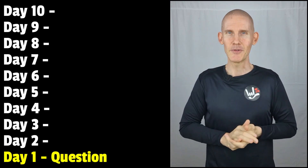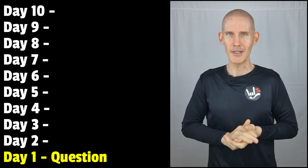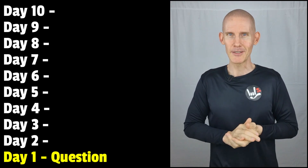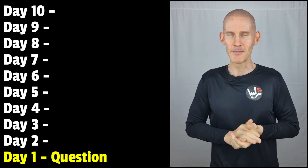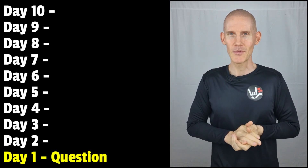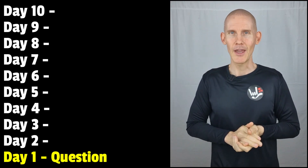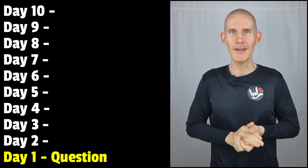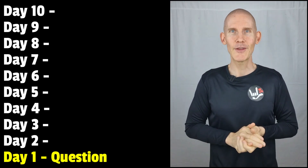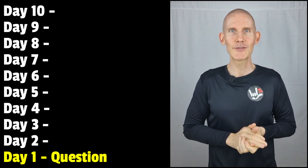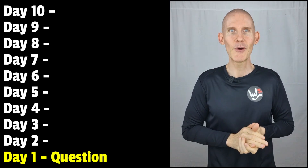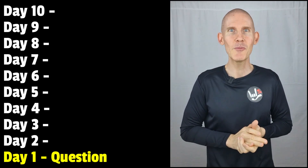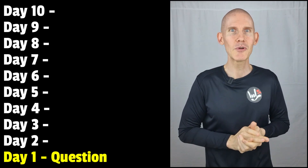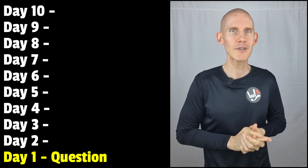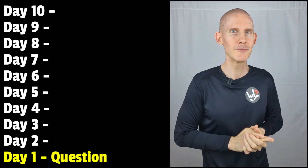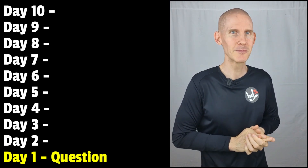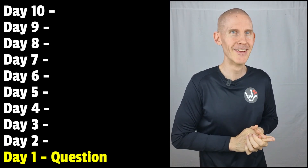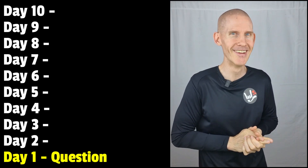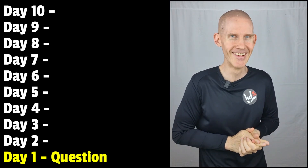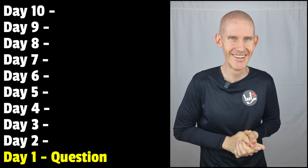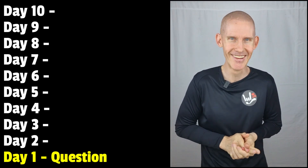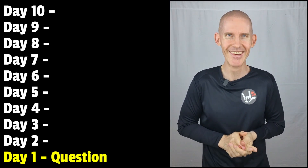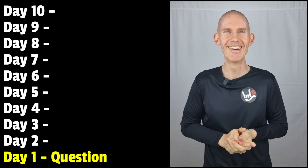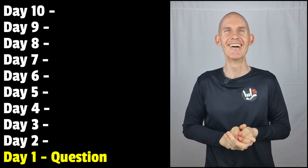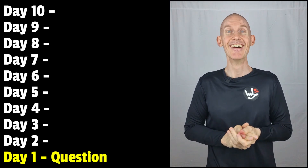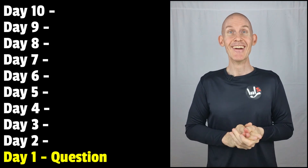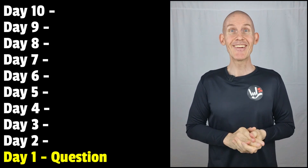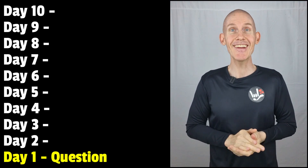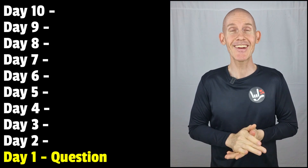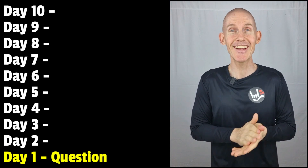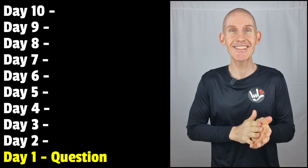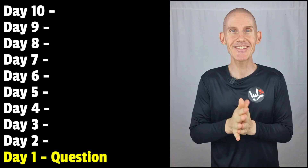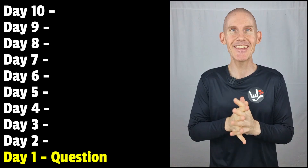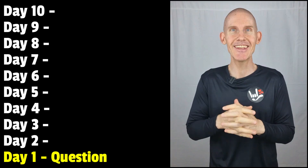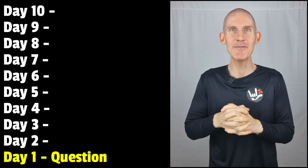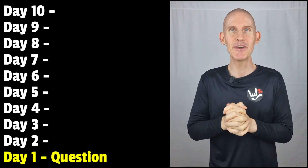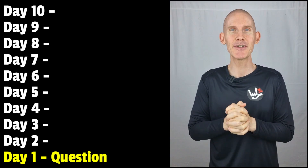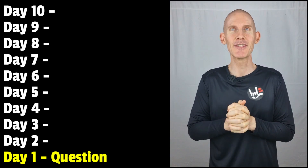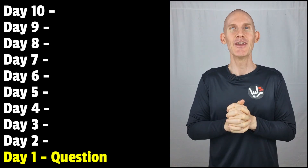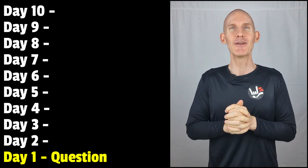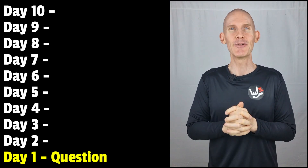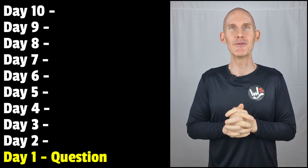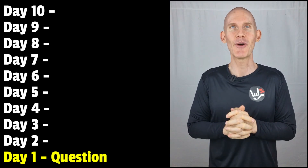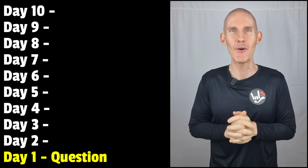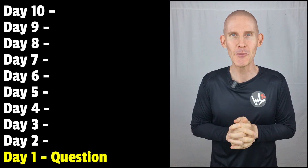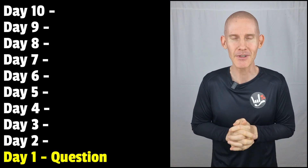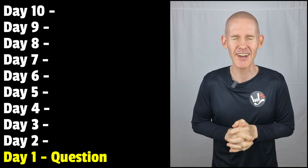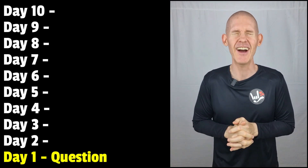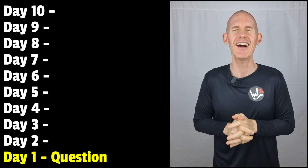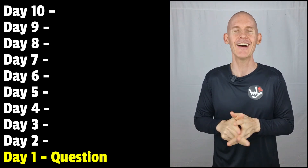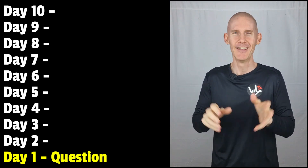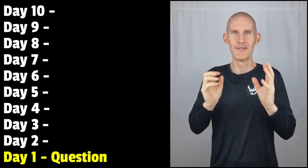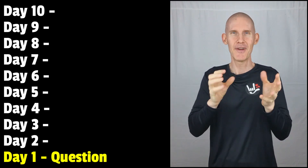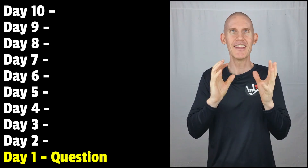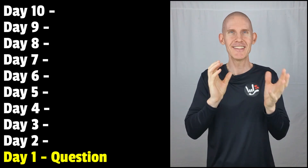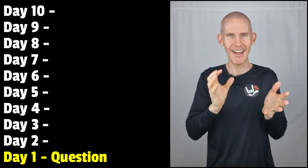right? And there's homework. Right? Our ASL daily emails include homework. Ah,